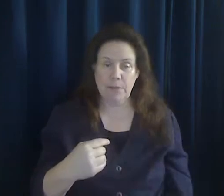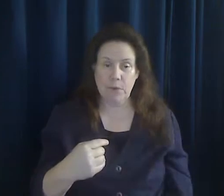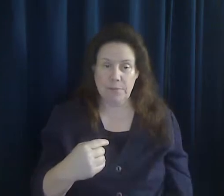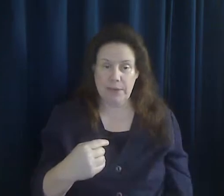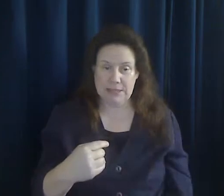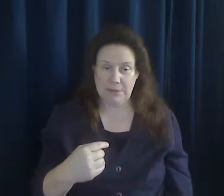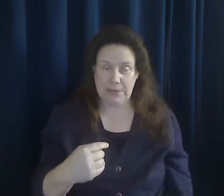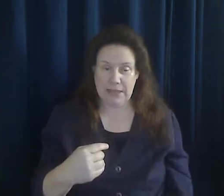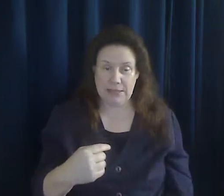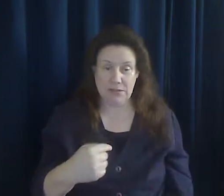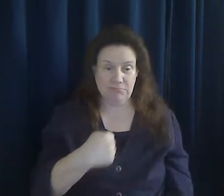one possible answer.